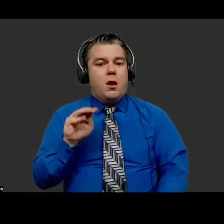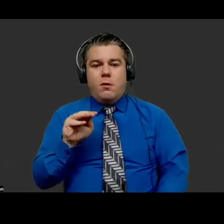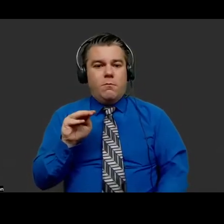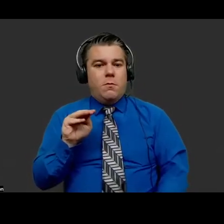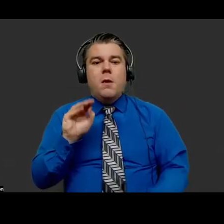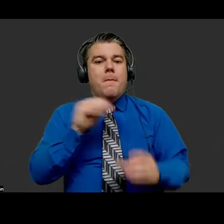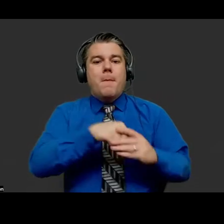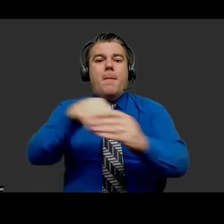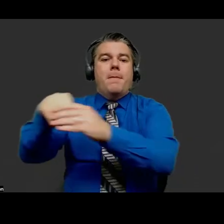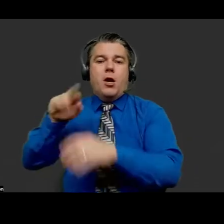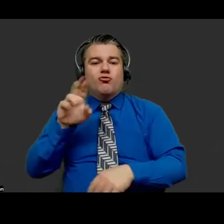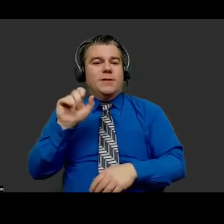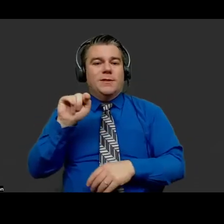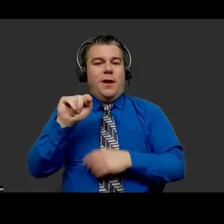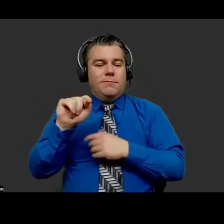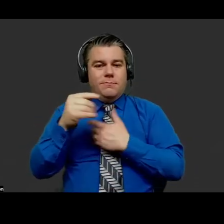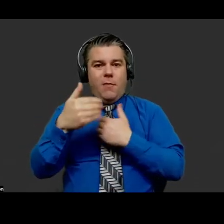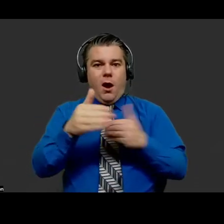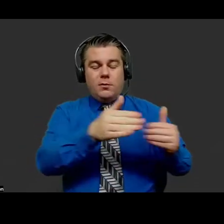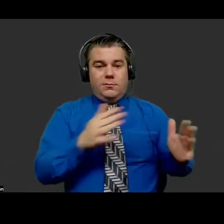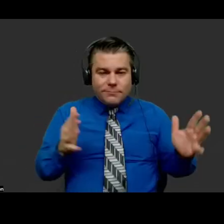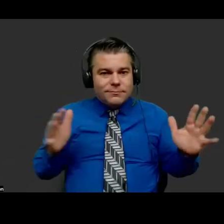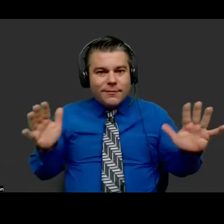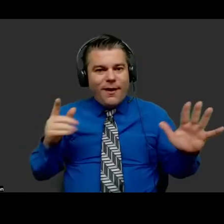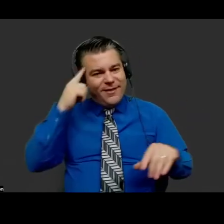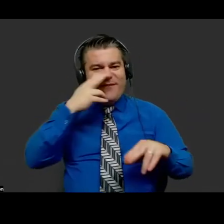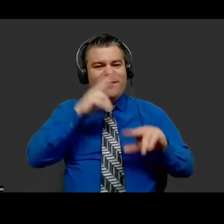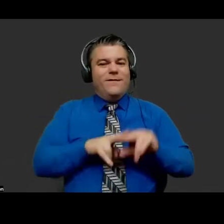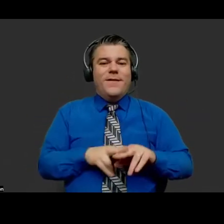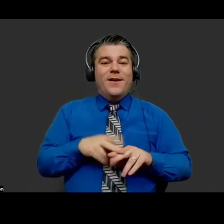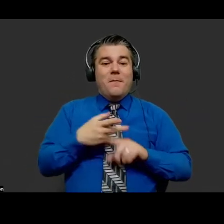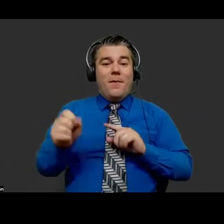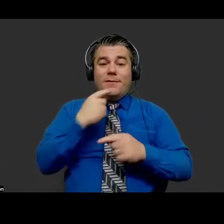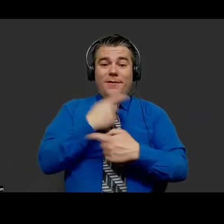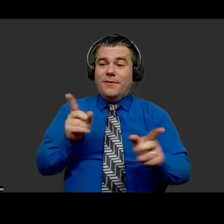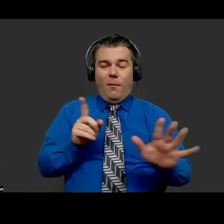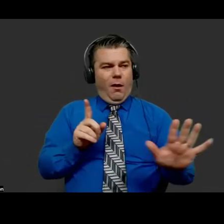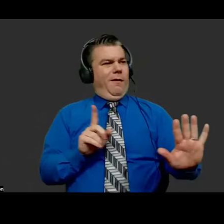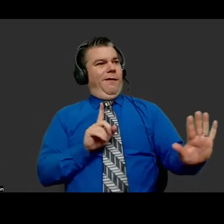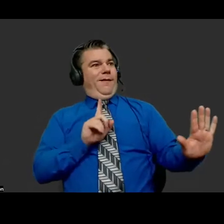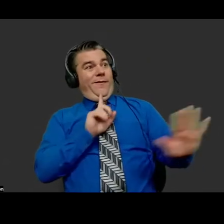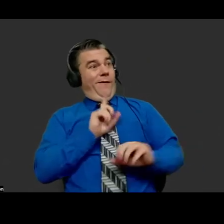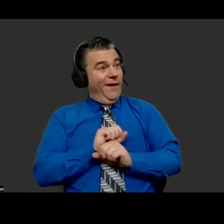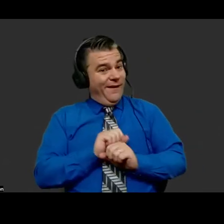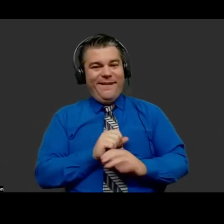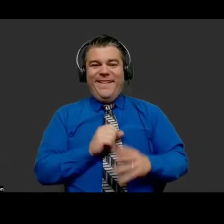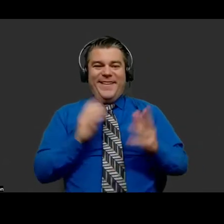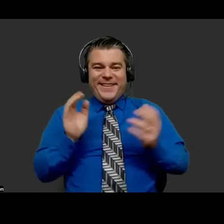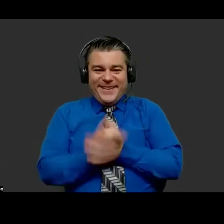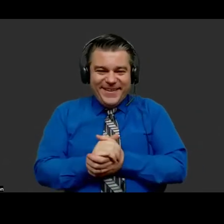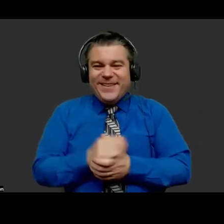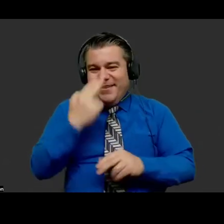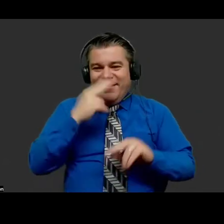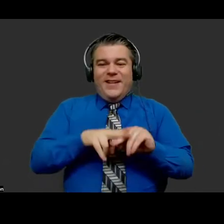boxes. Okay, I think that this is so fun. When Plexus announced this, I was like, seriously? So it's so fun, and it gives